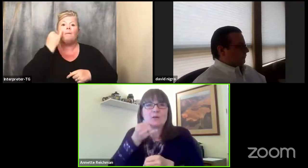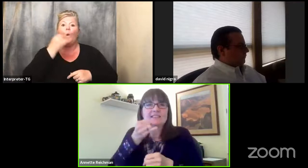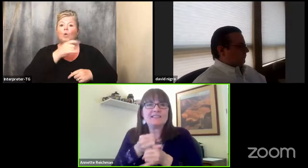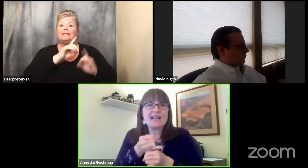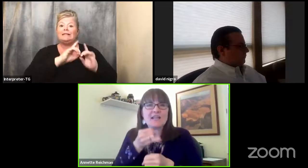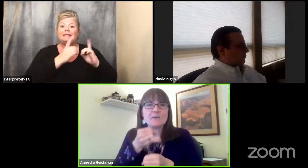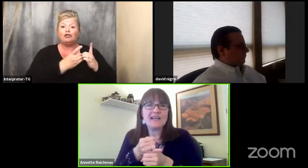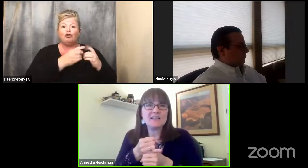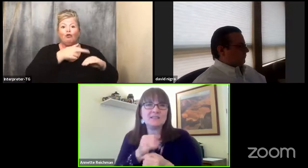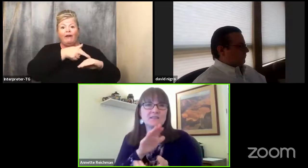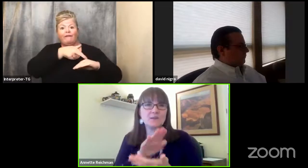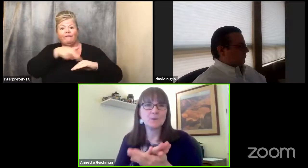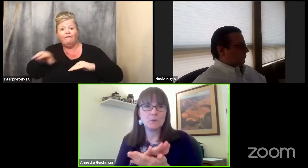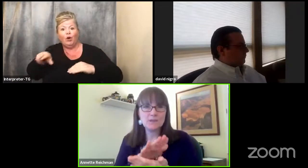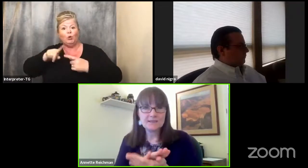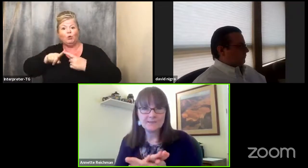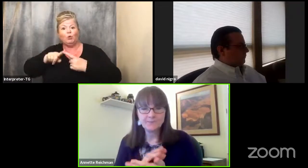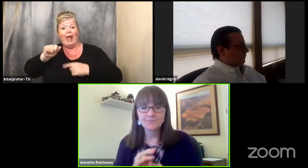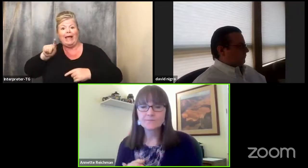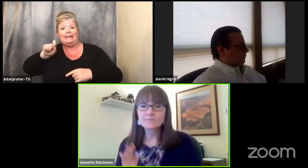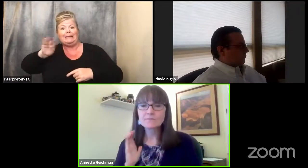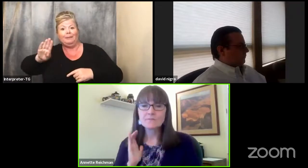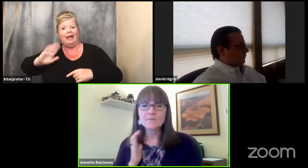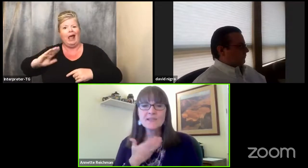to our site-based schools.